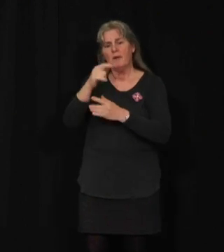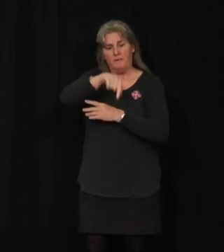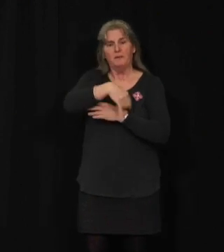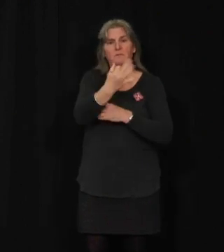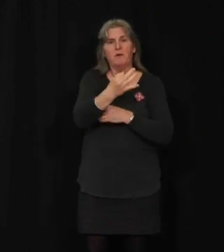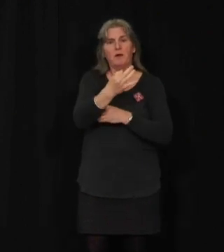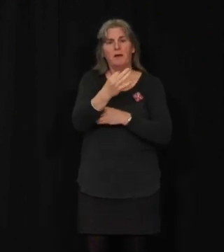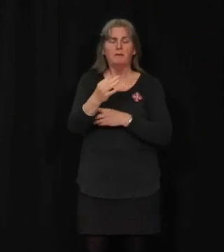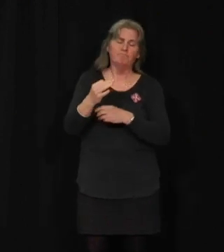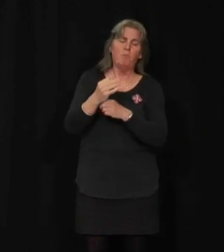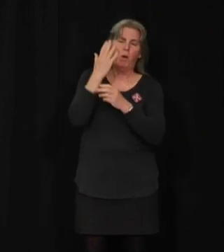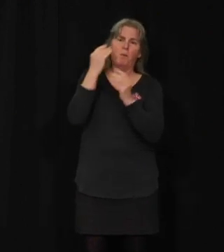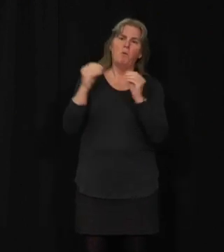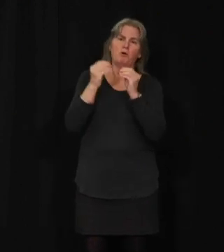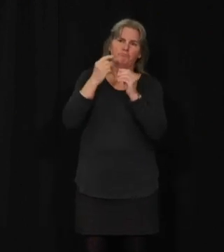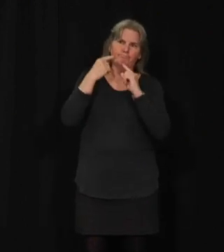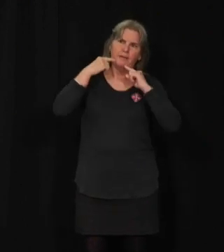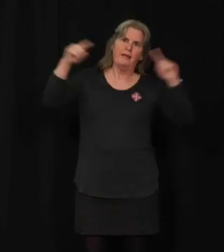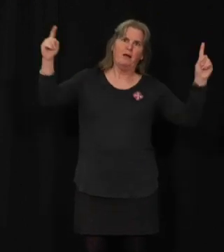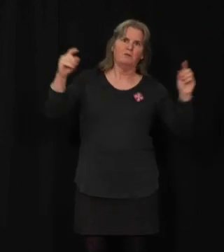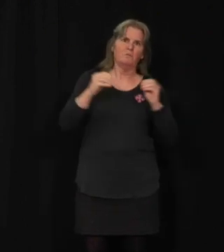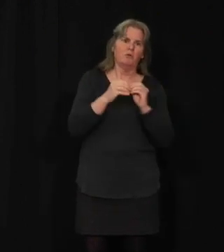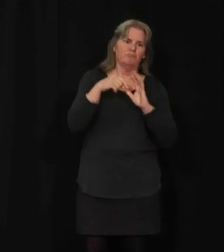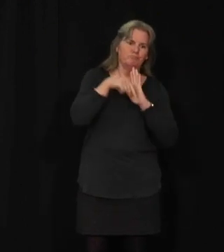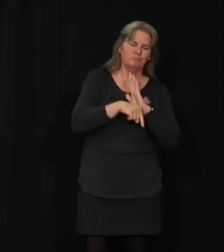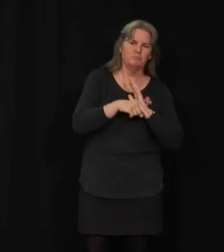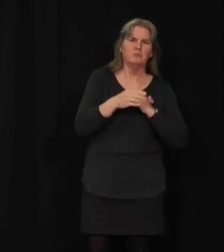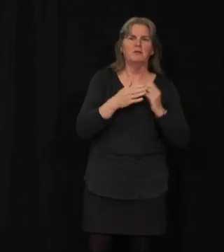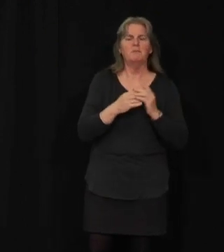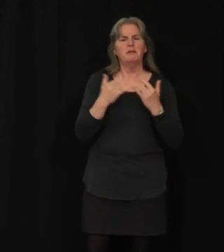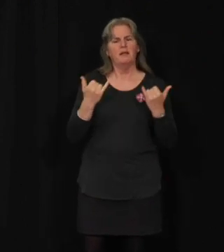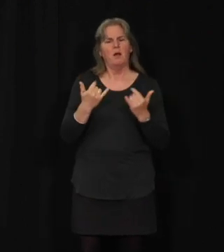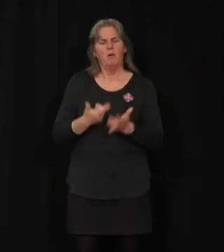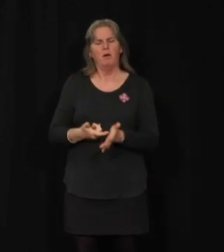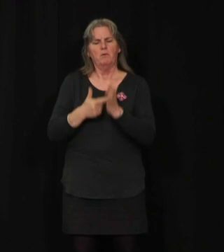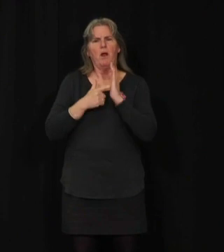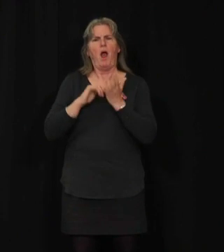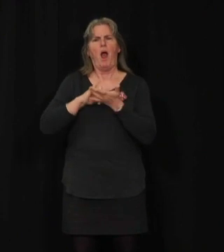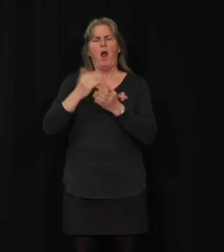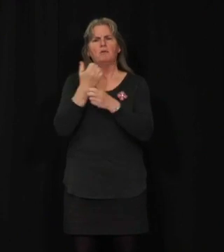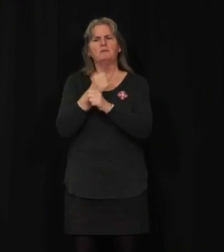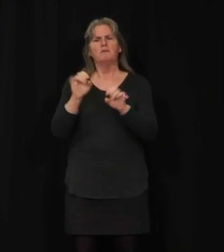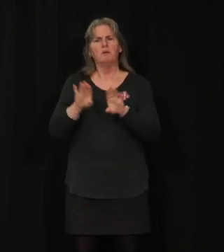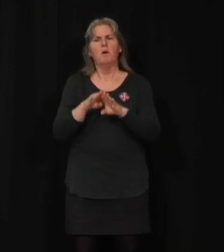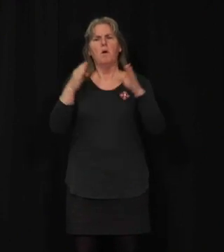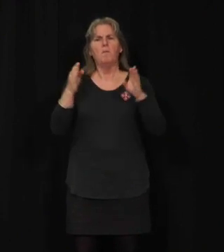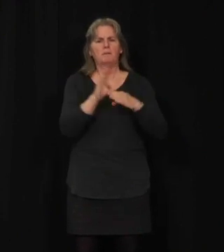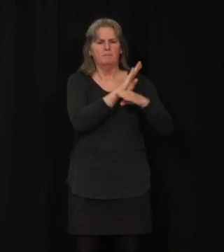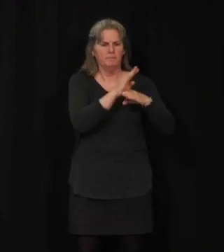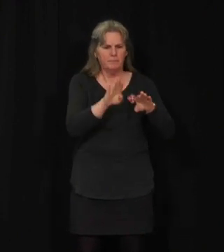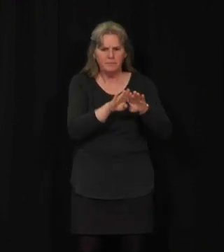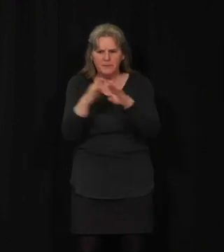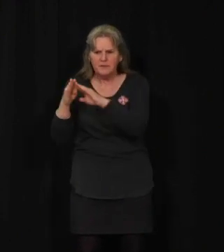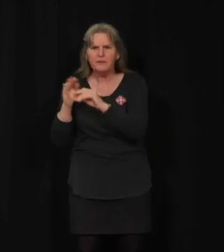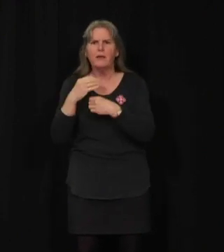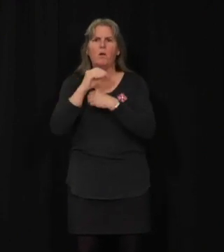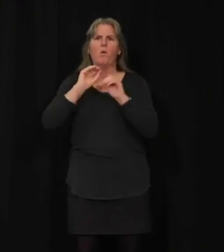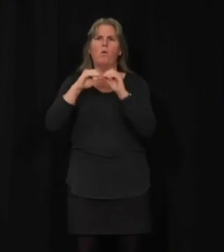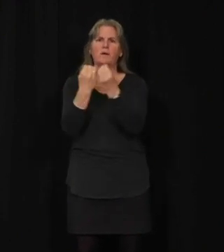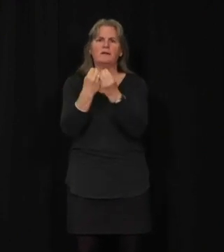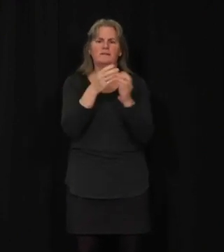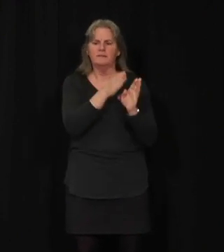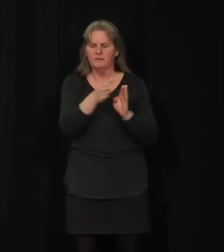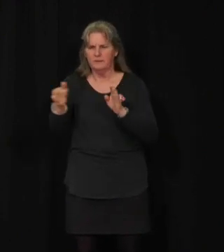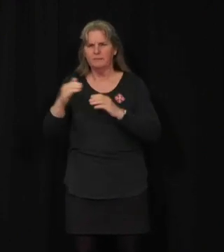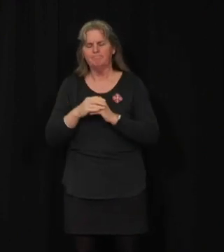of this week. Today, I would like to talk about what is required to safely open and operate businesses and organizations. I